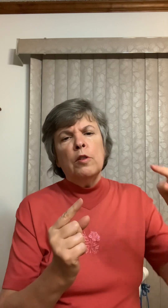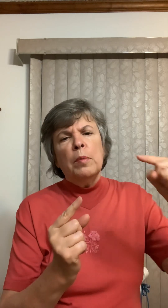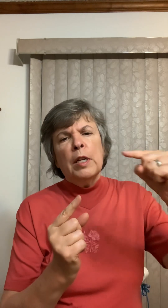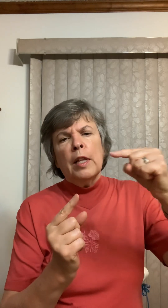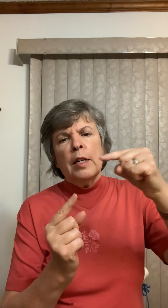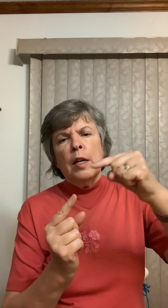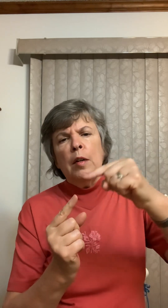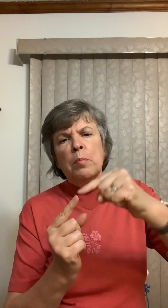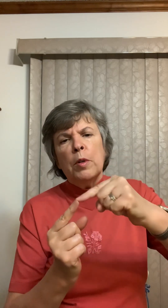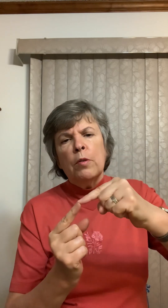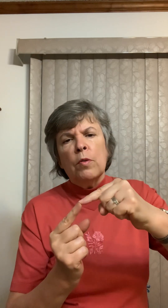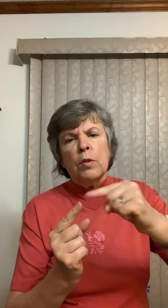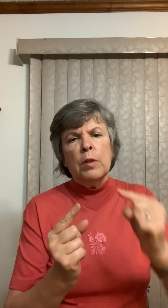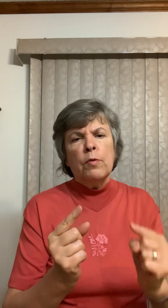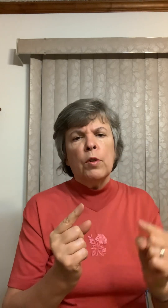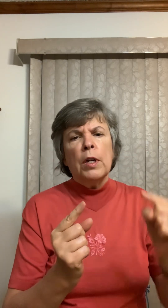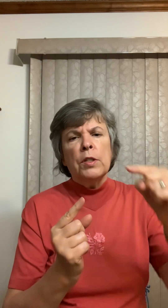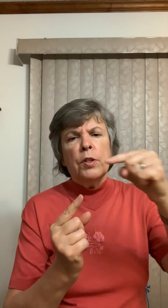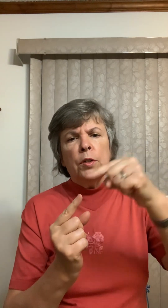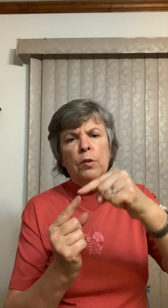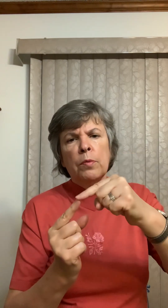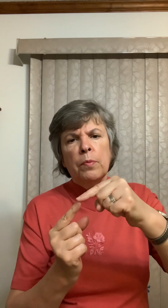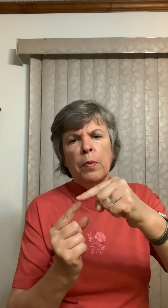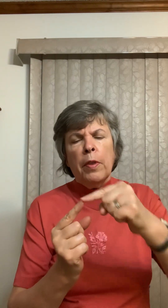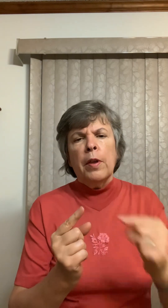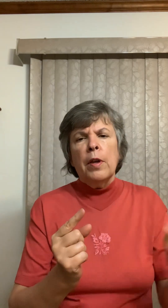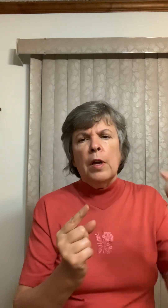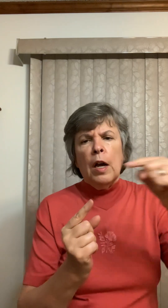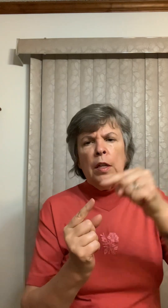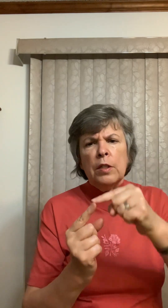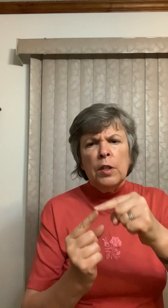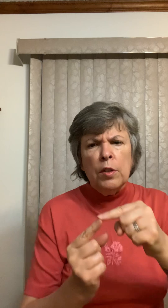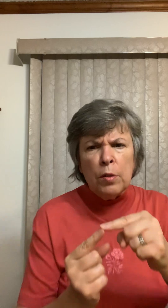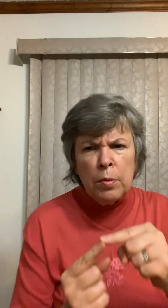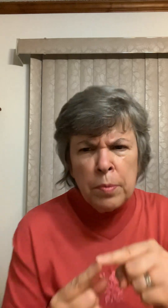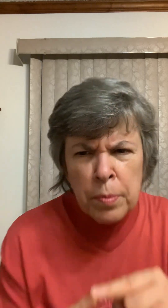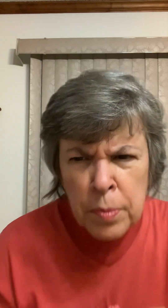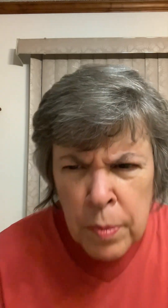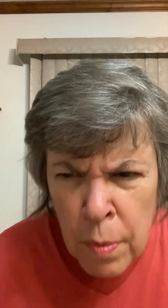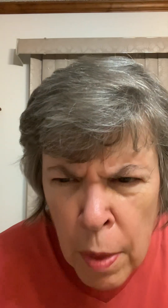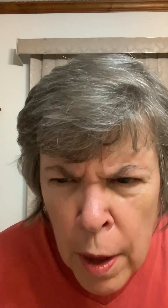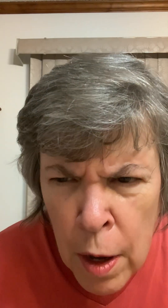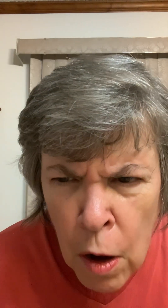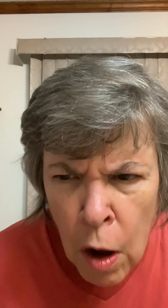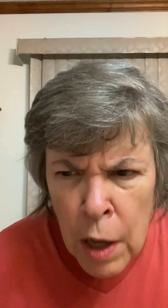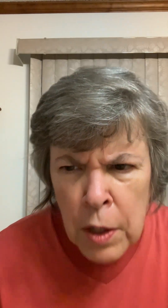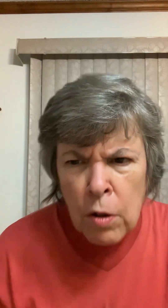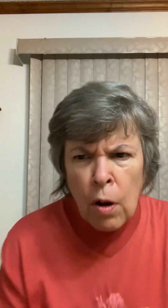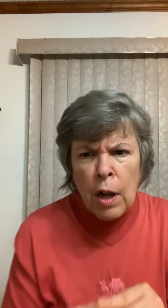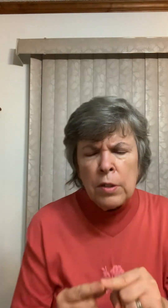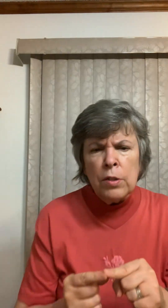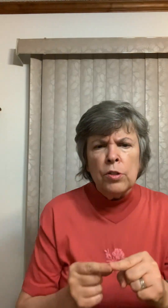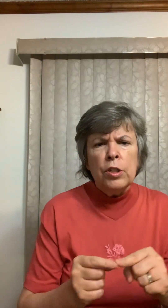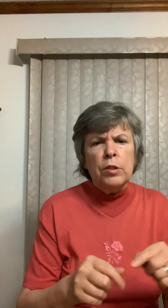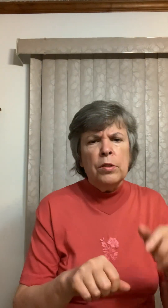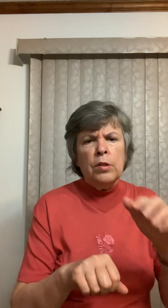make like a hump over for until. Until. On the cross as Jesus